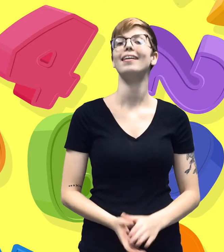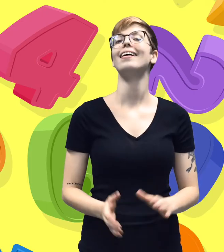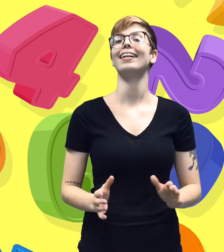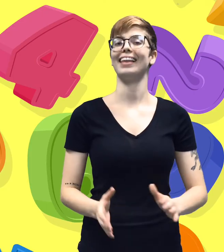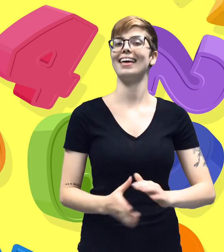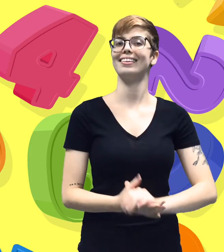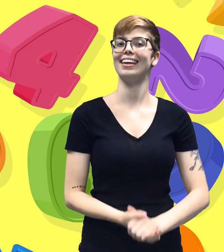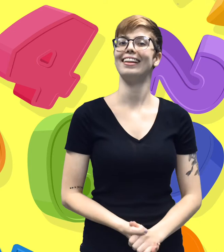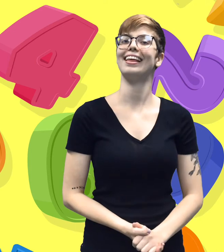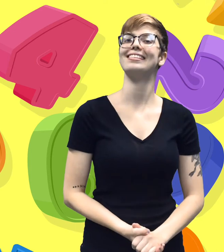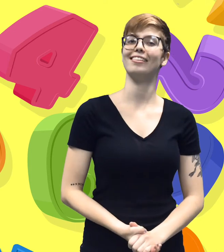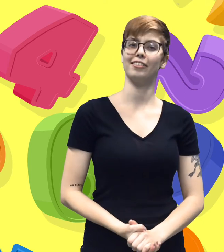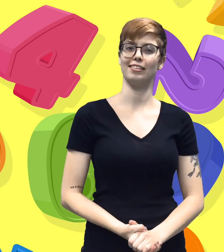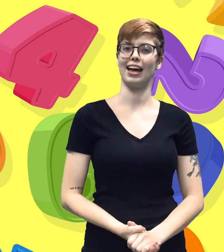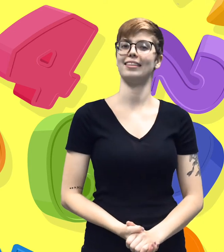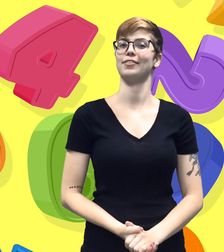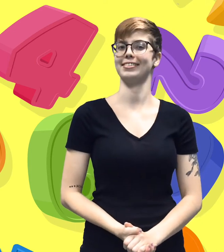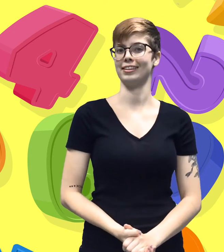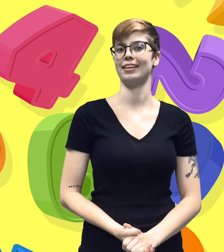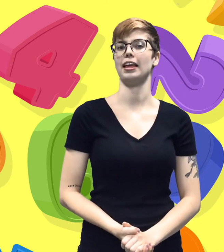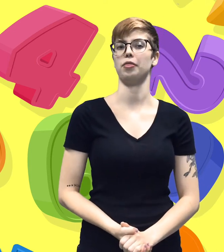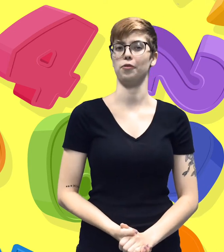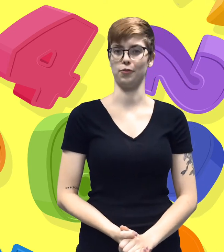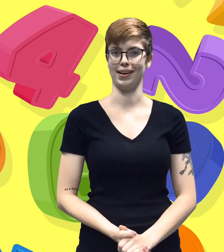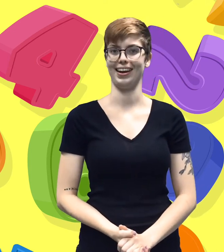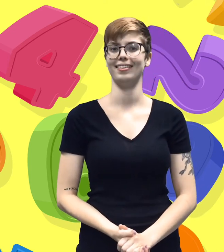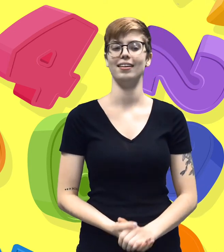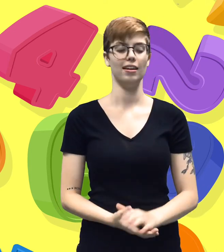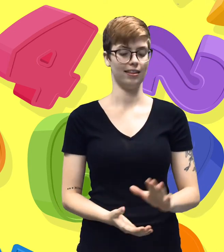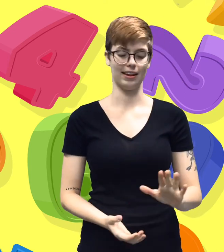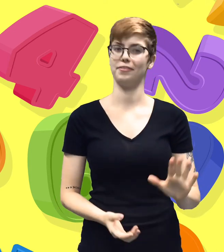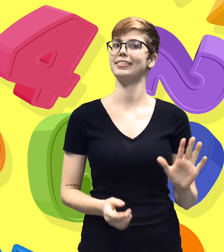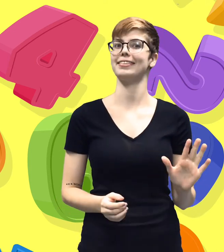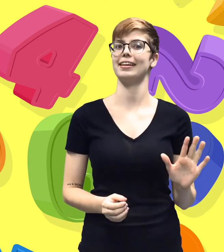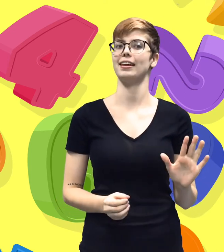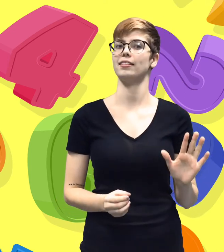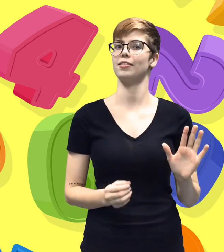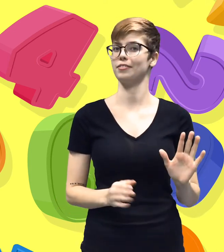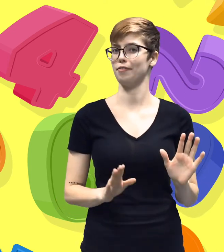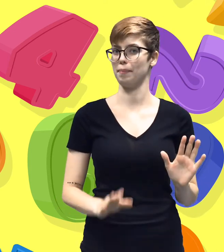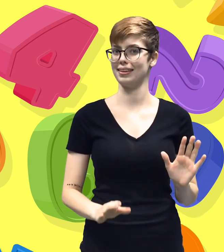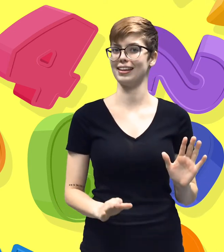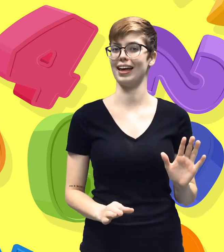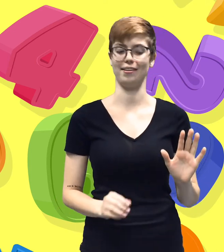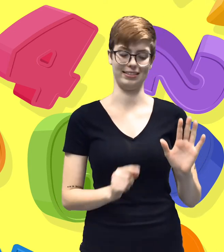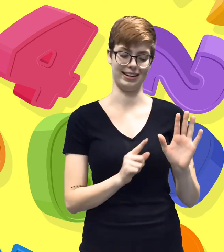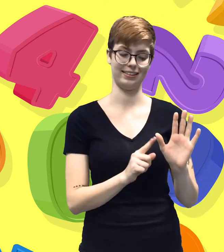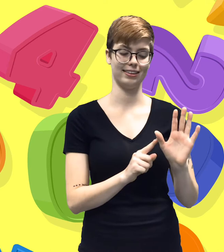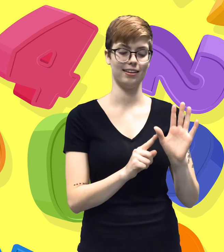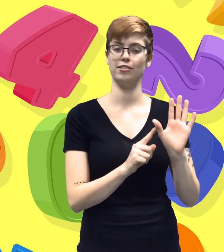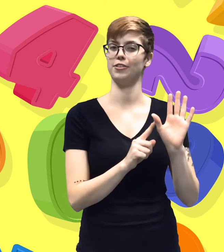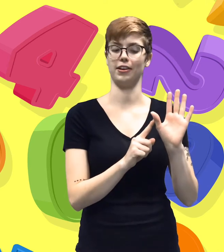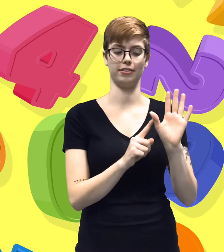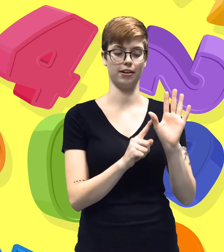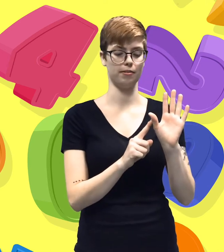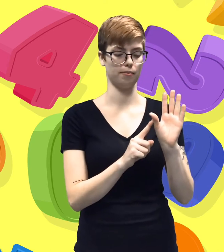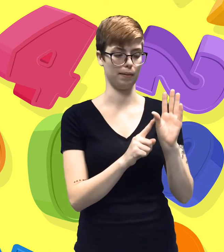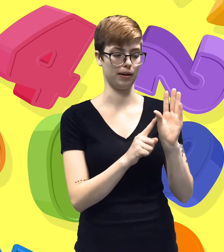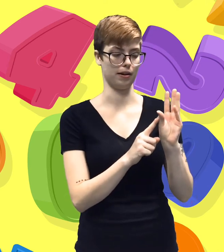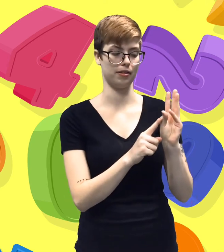15. Lastly, let's learn the signs for 16 through 20. The sign for 16 starts with a base sign of 6. So you're going to start by putting your thumb